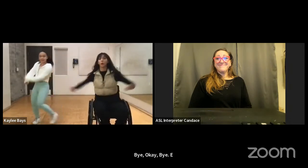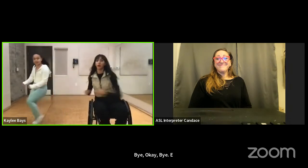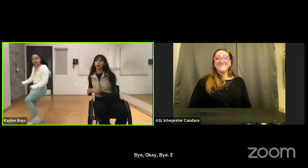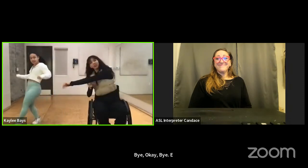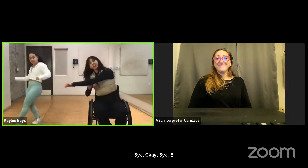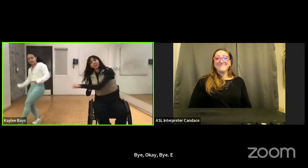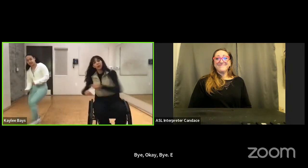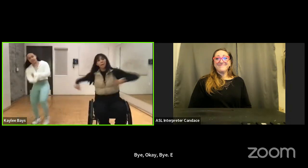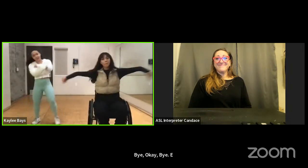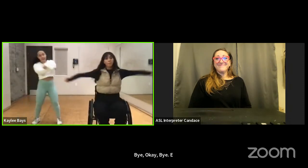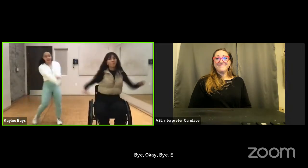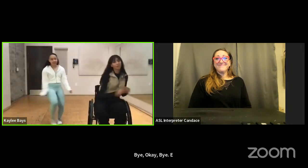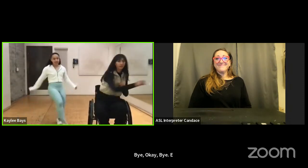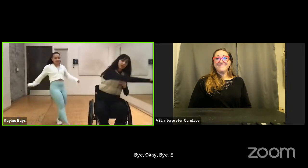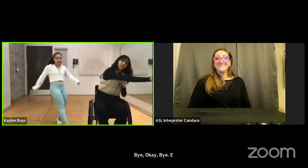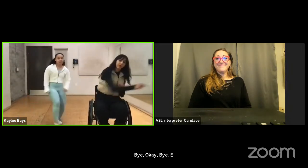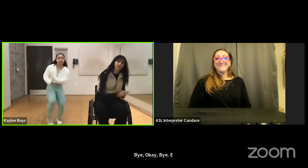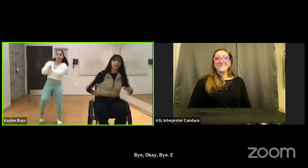Keep going.